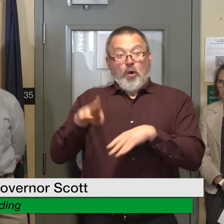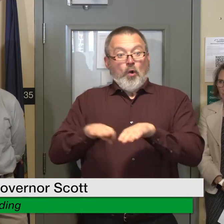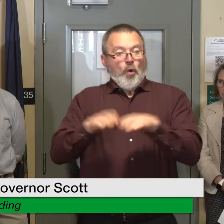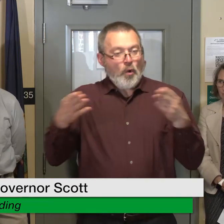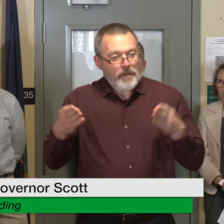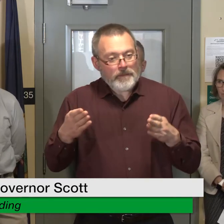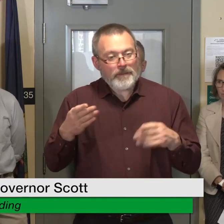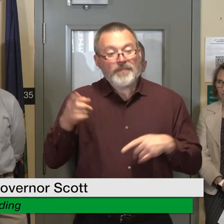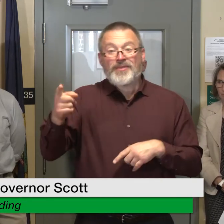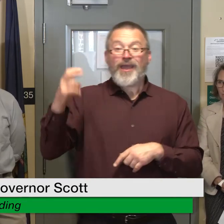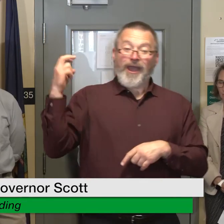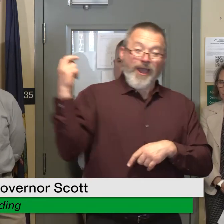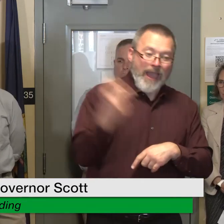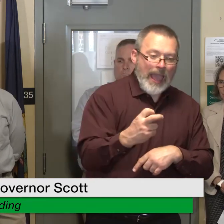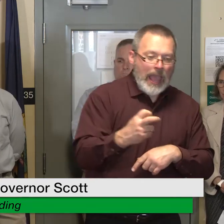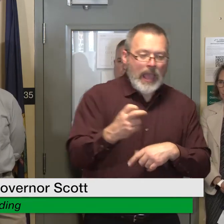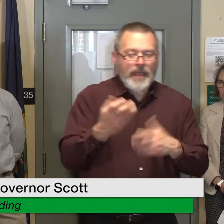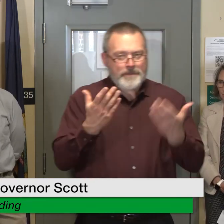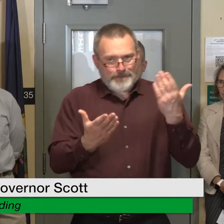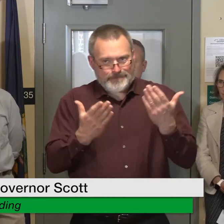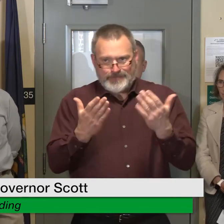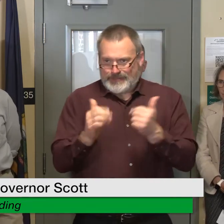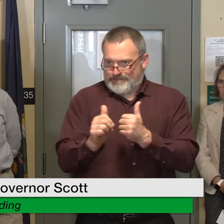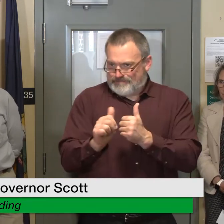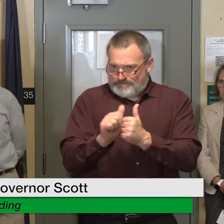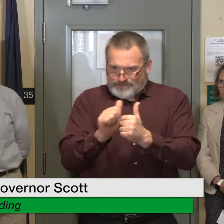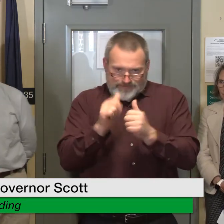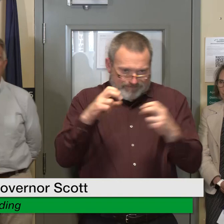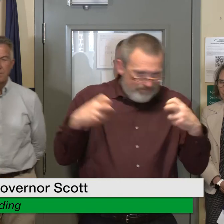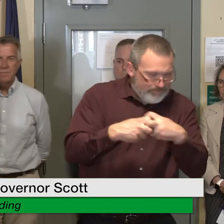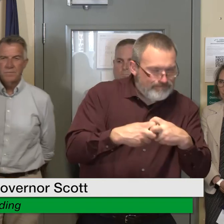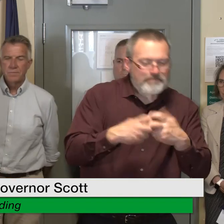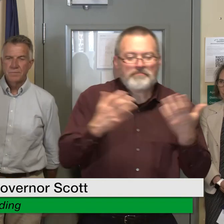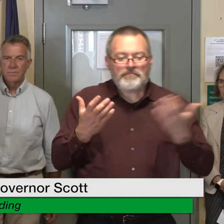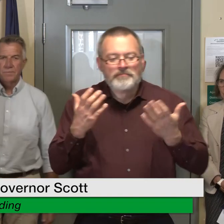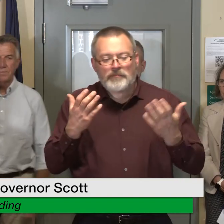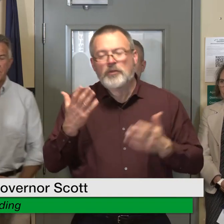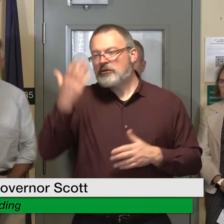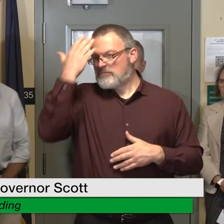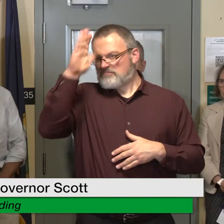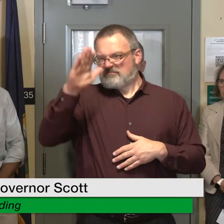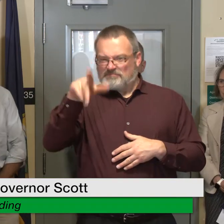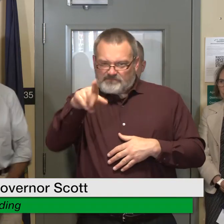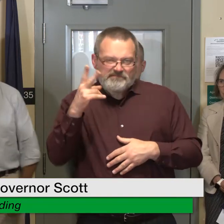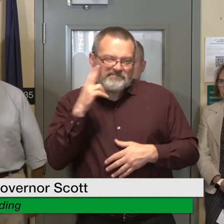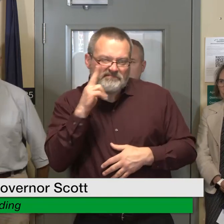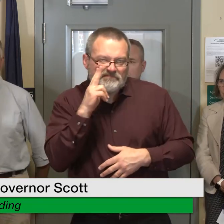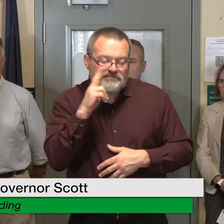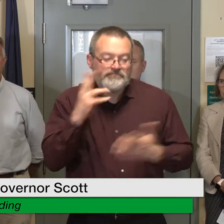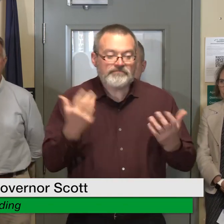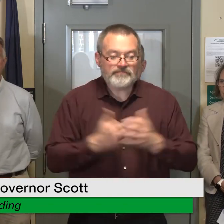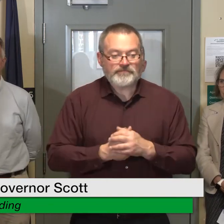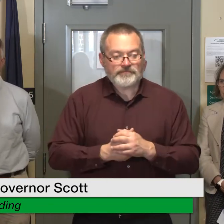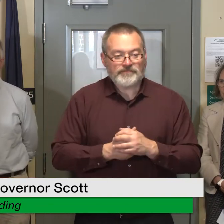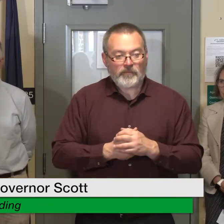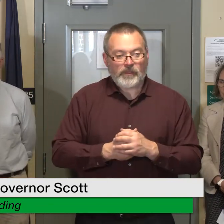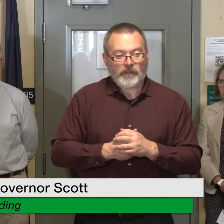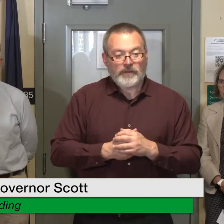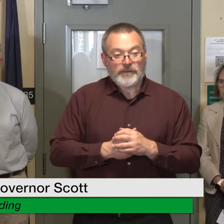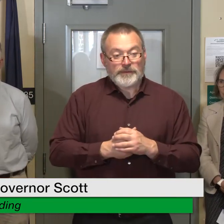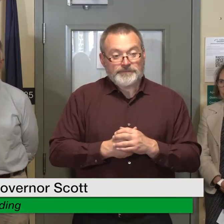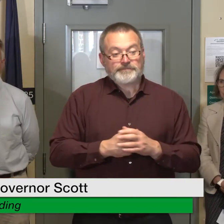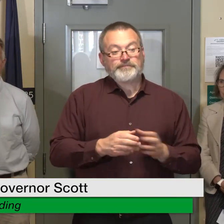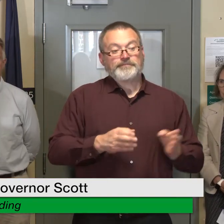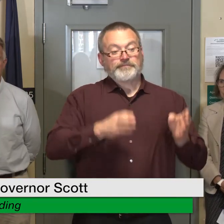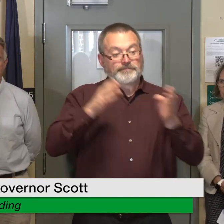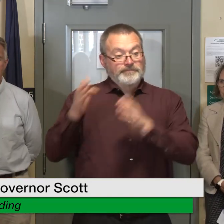these areas may be difficult due to current local road conditions. I encourage you to check the Trail Finder website as well as the